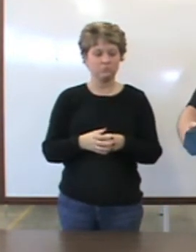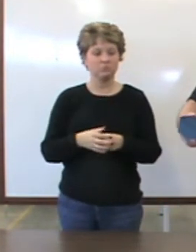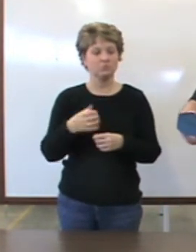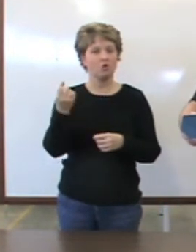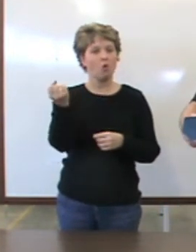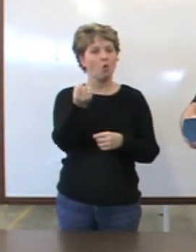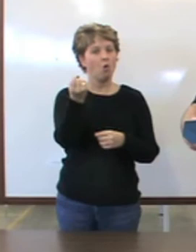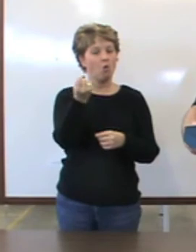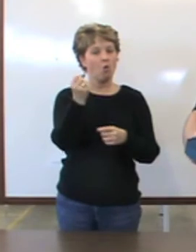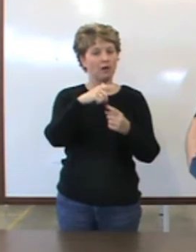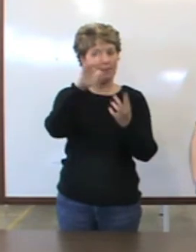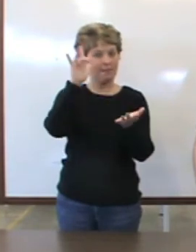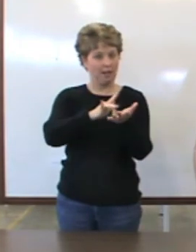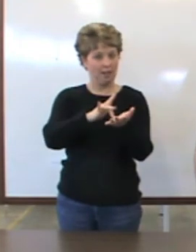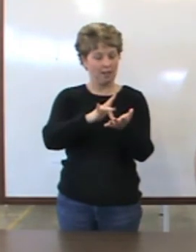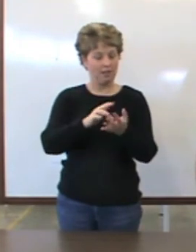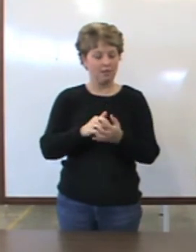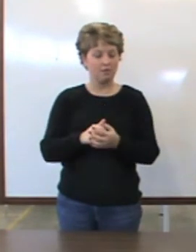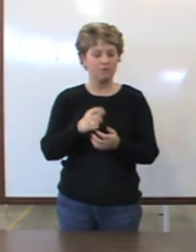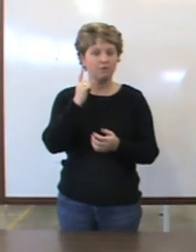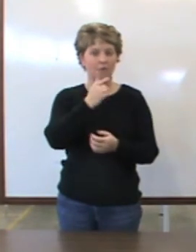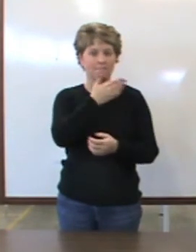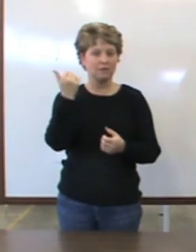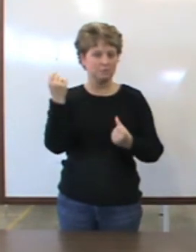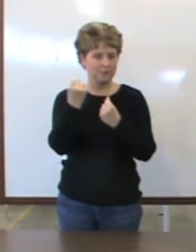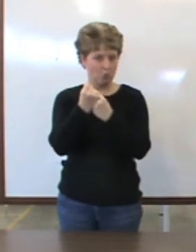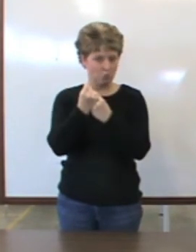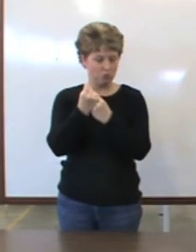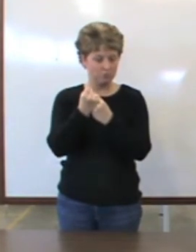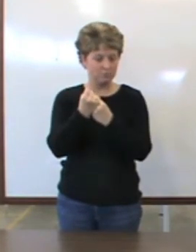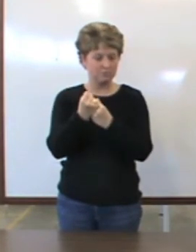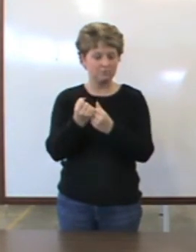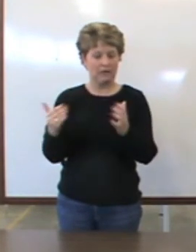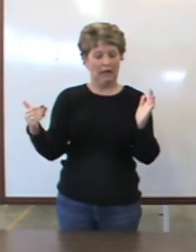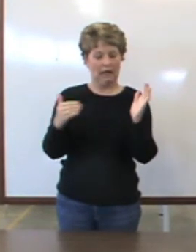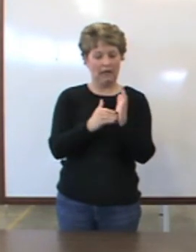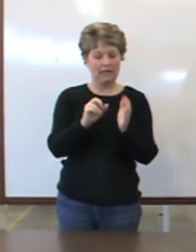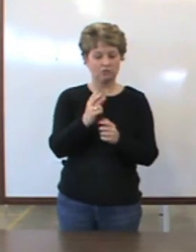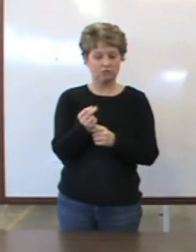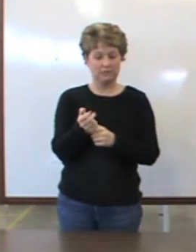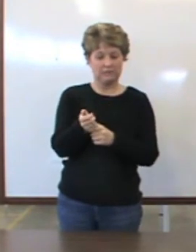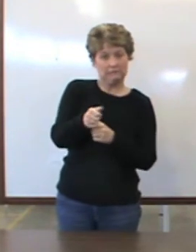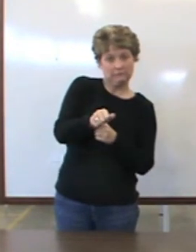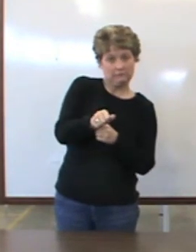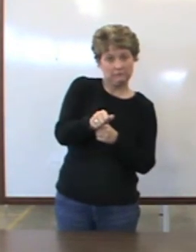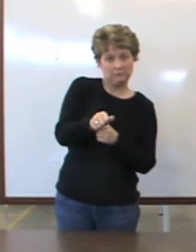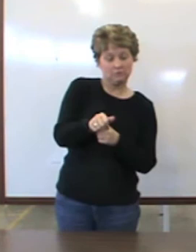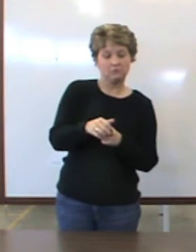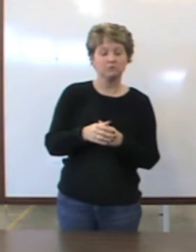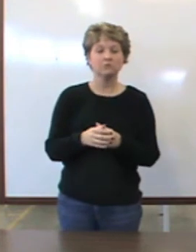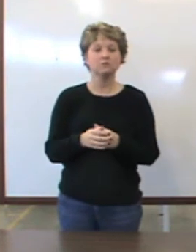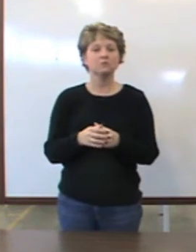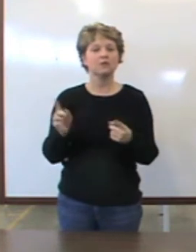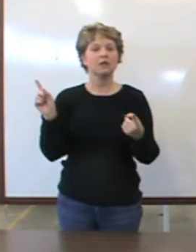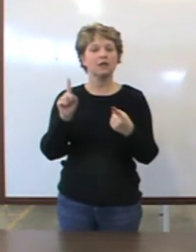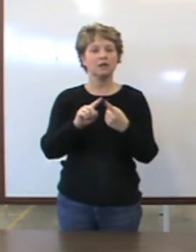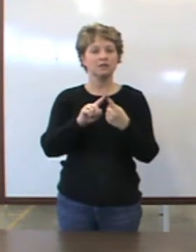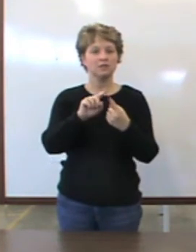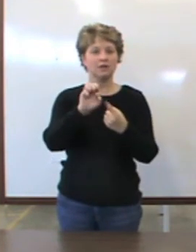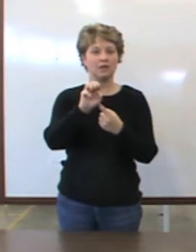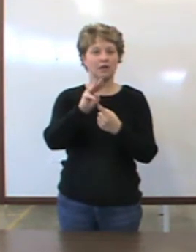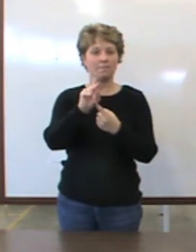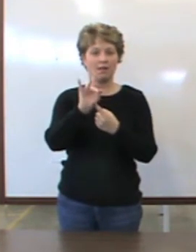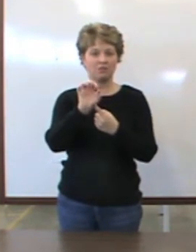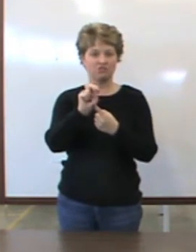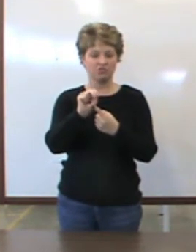Hold your scoop coater in the middle for best support. Against the screen, tilt it forward until the emulsion is